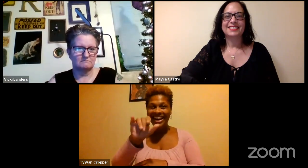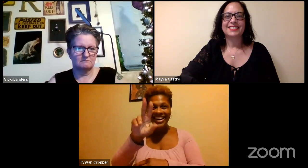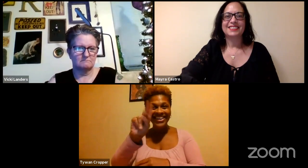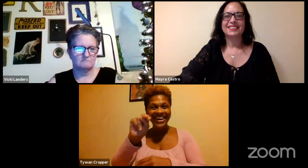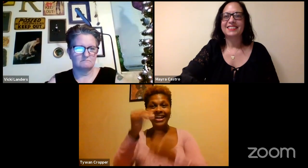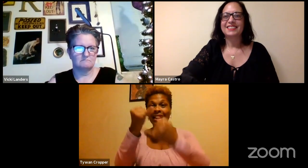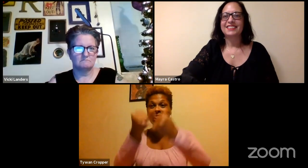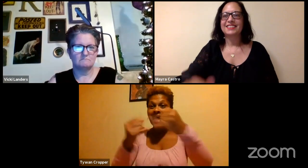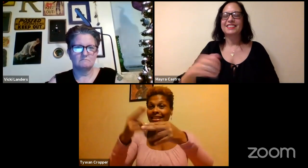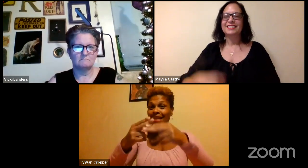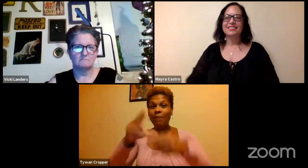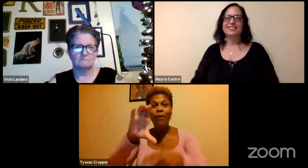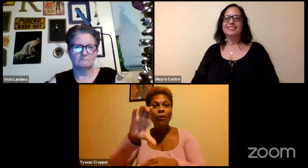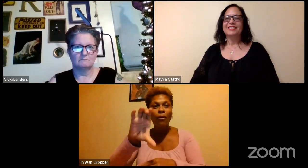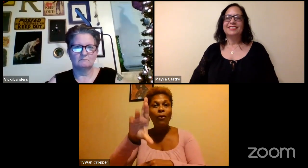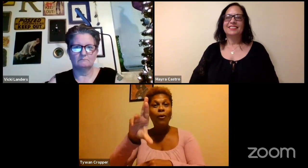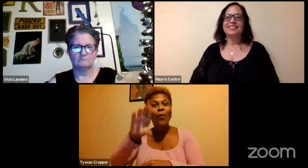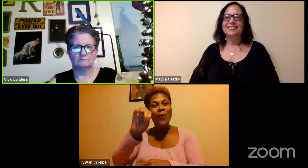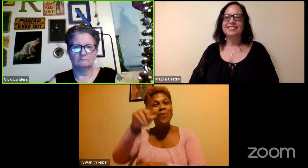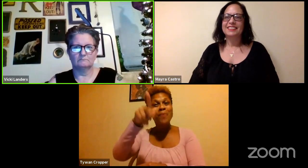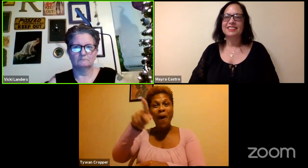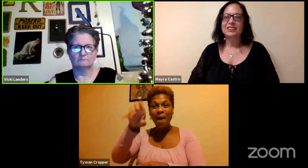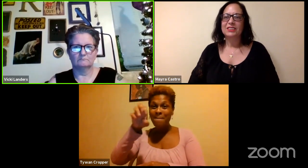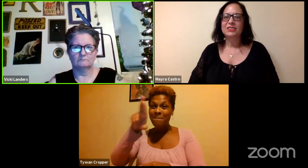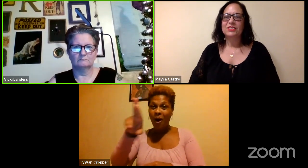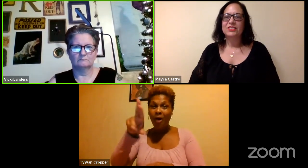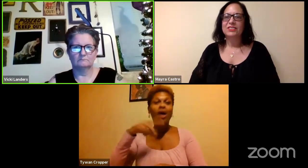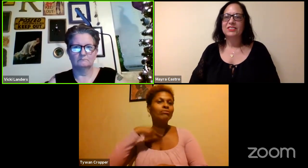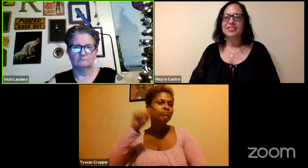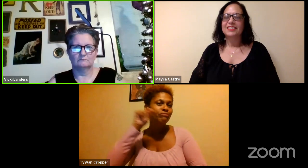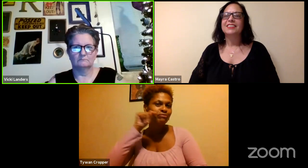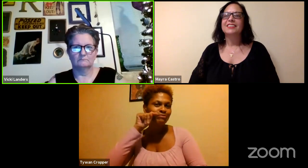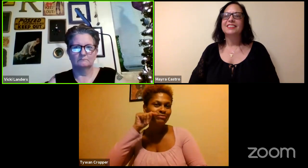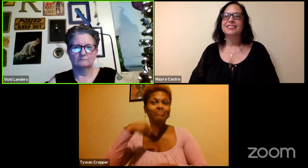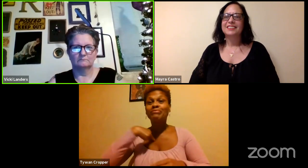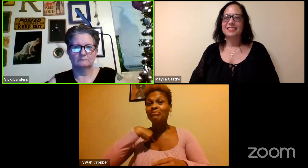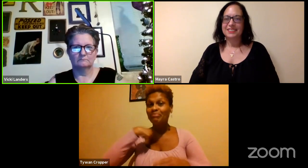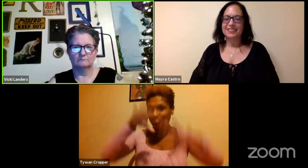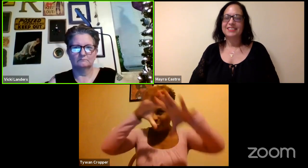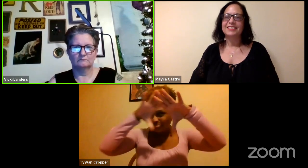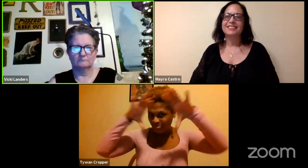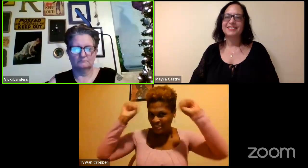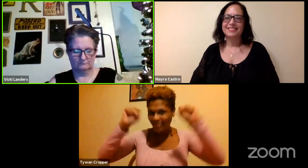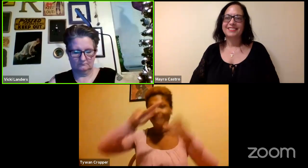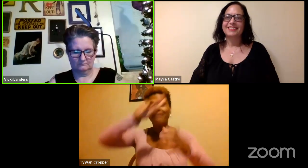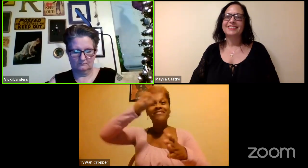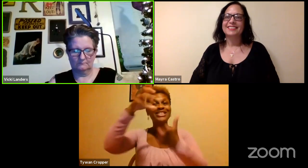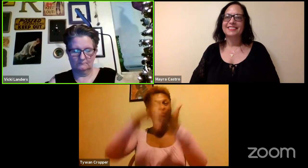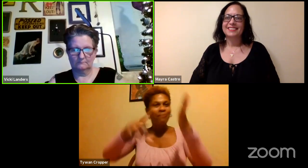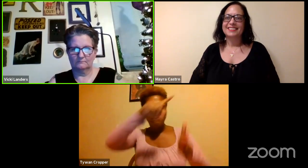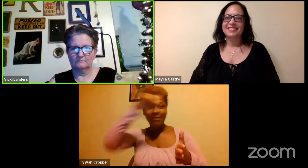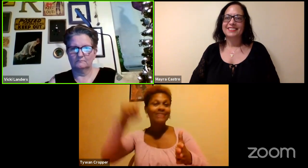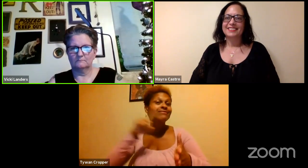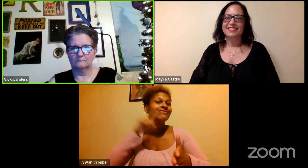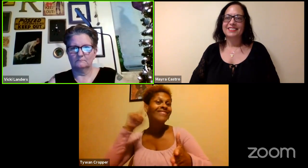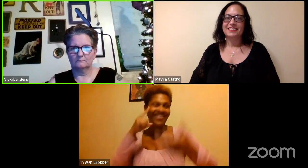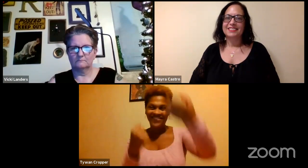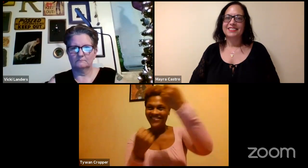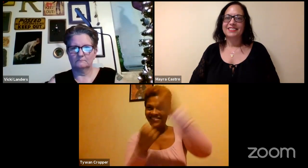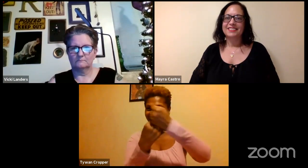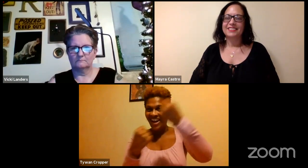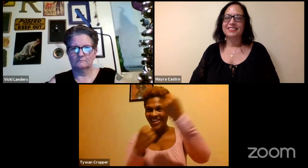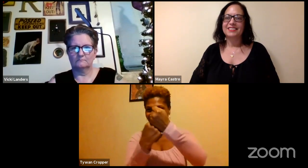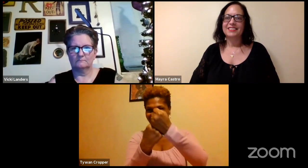everyone. My name is Taiwan Proper, Vicki, can we start? and I am